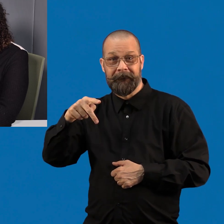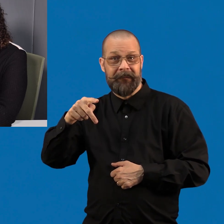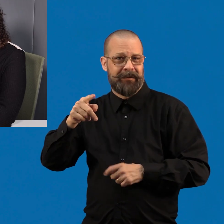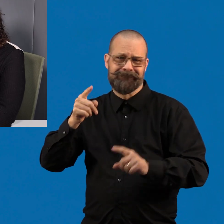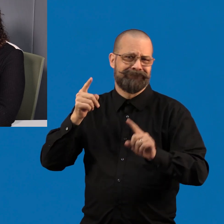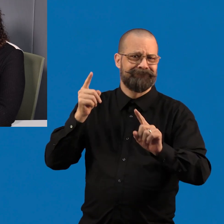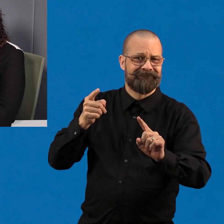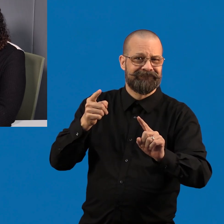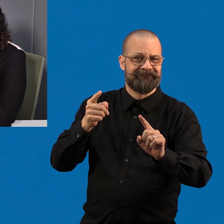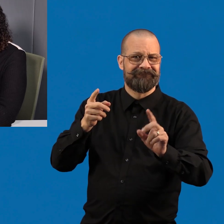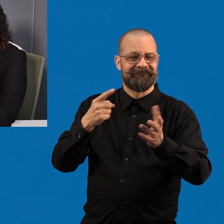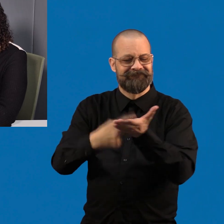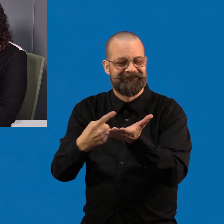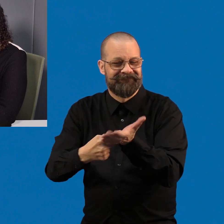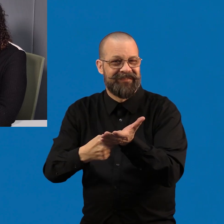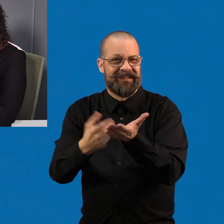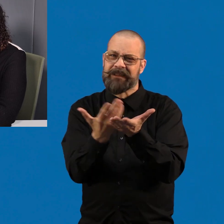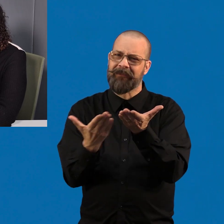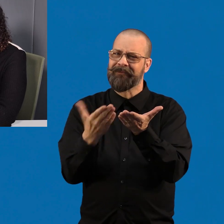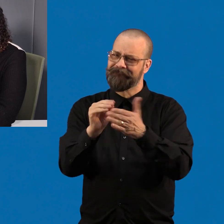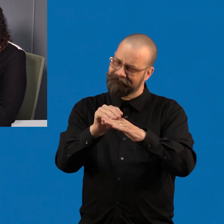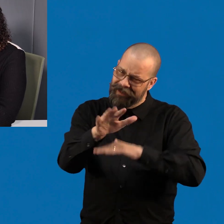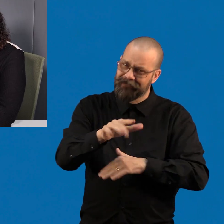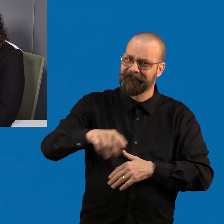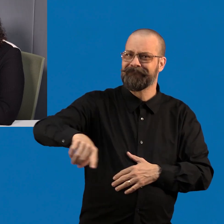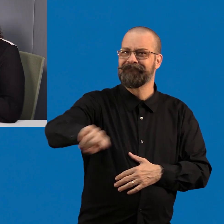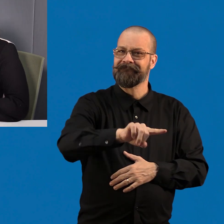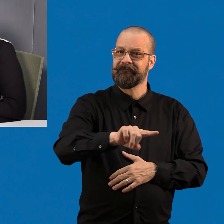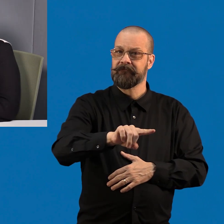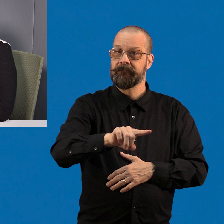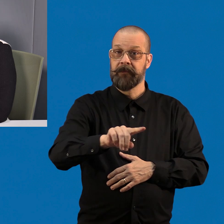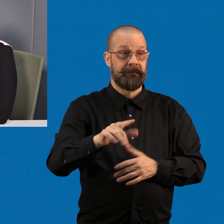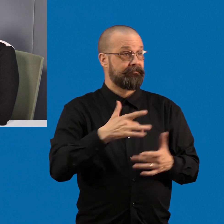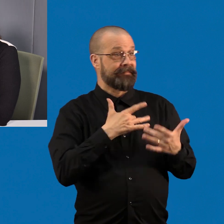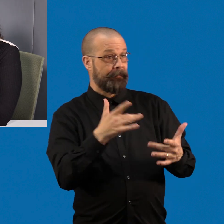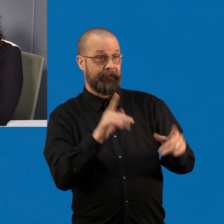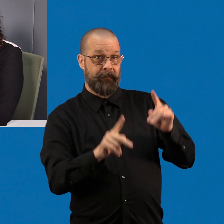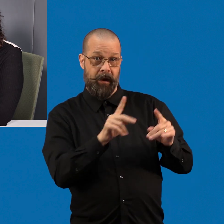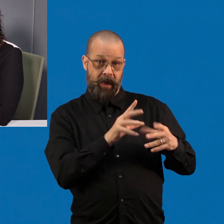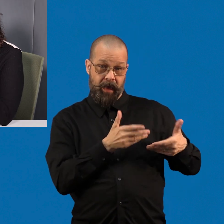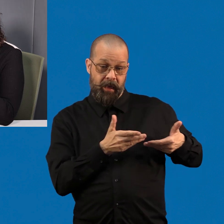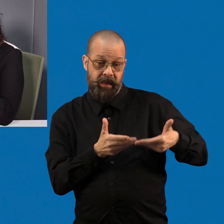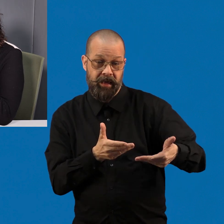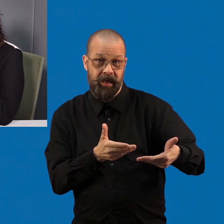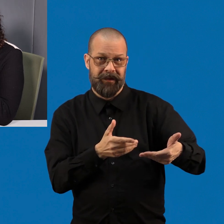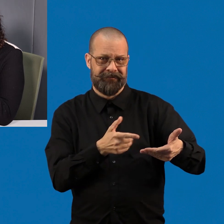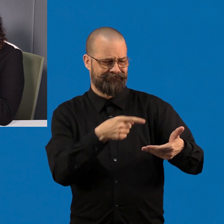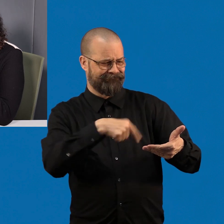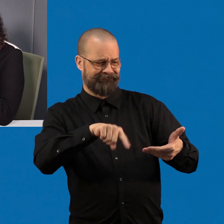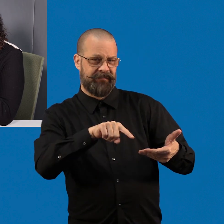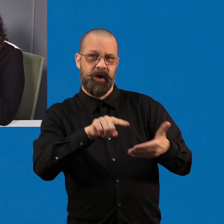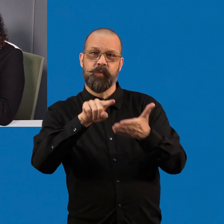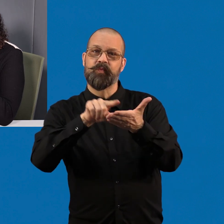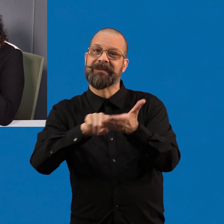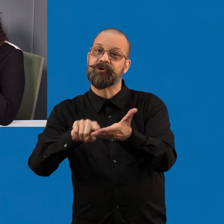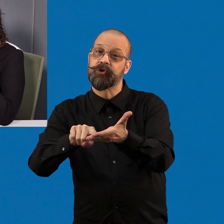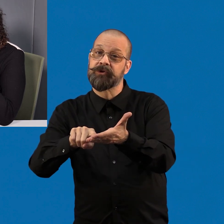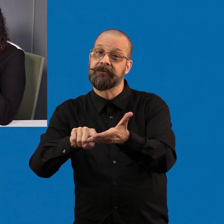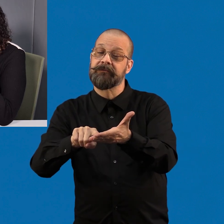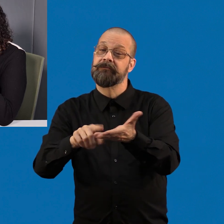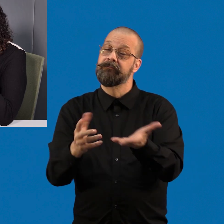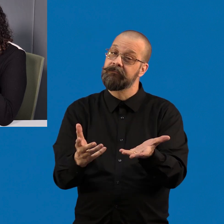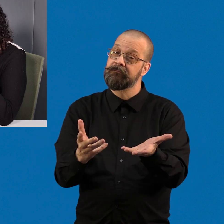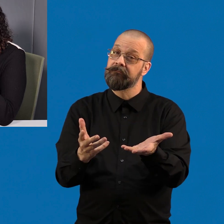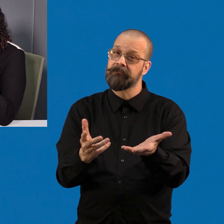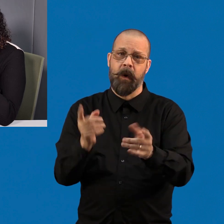This show is about something that affects all of us, but that many people don't get invited into, and that's research. Our goal